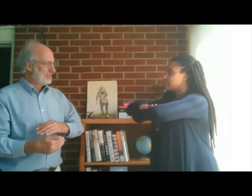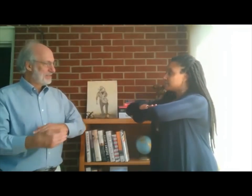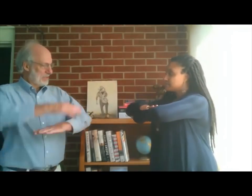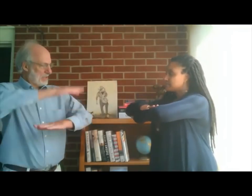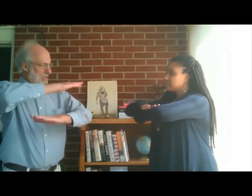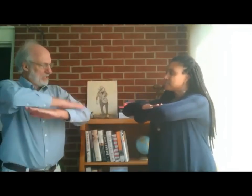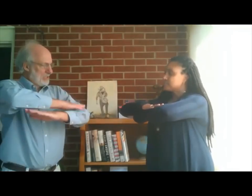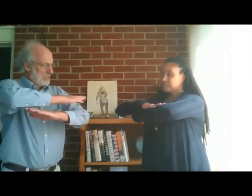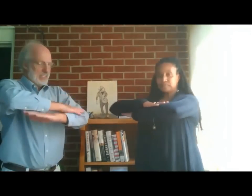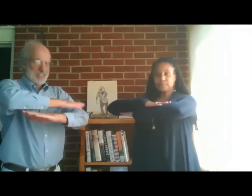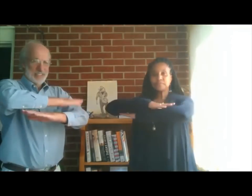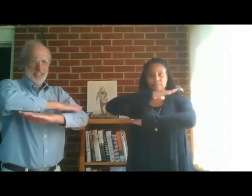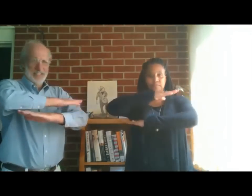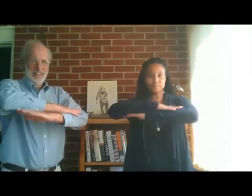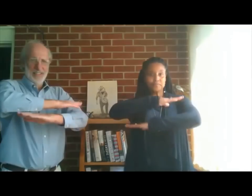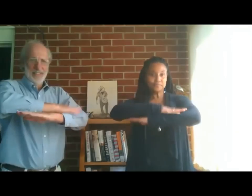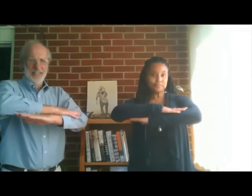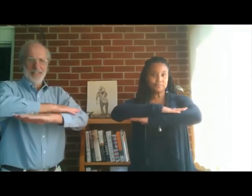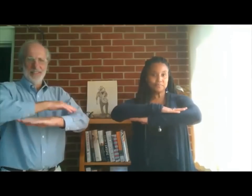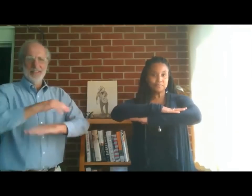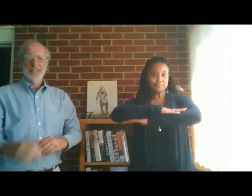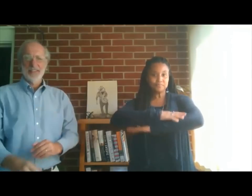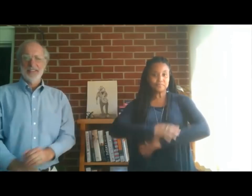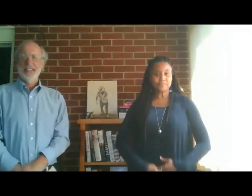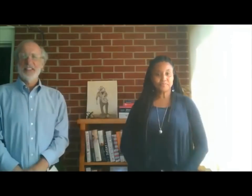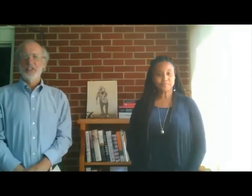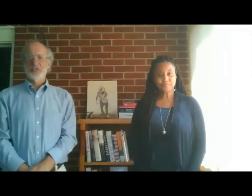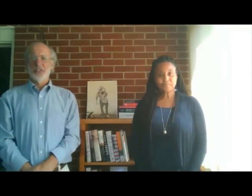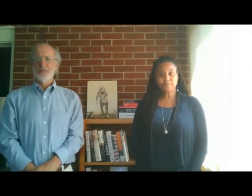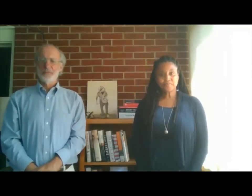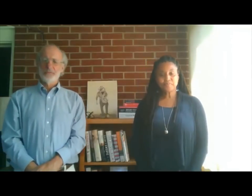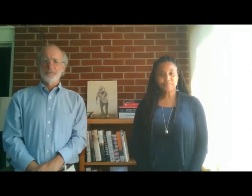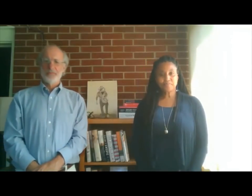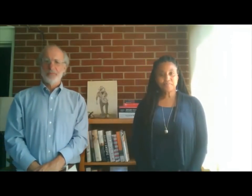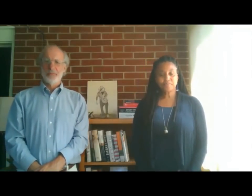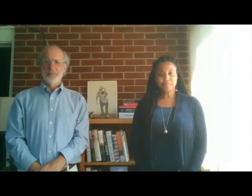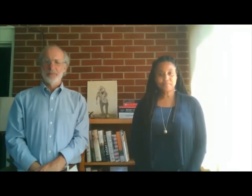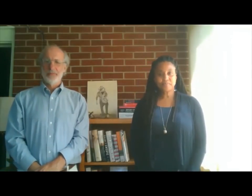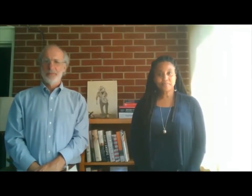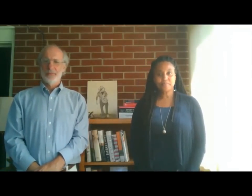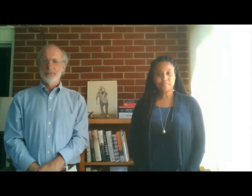table. Desk. And your turn?